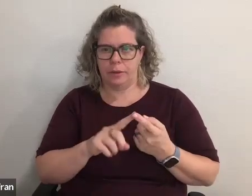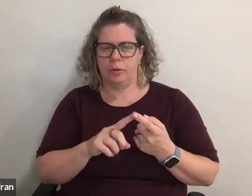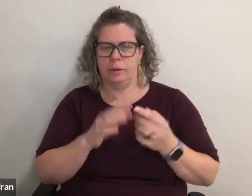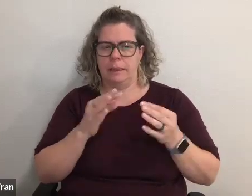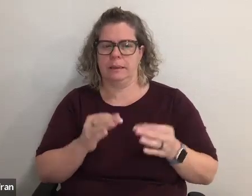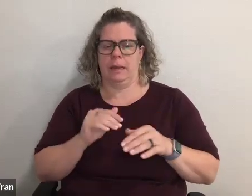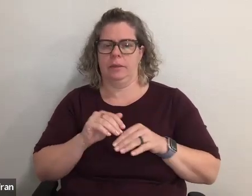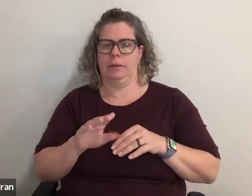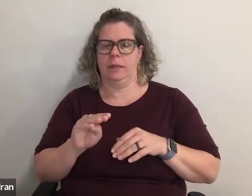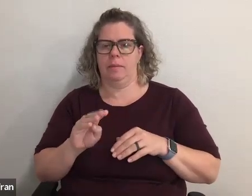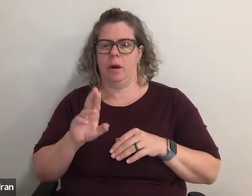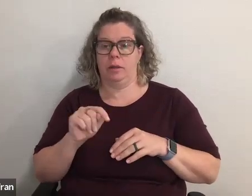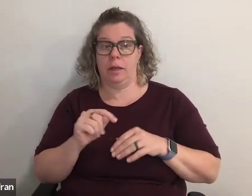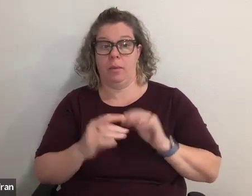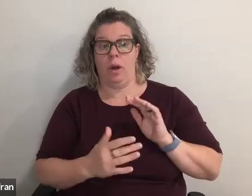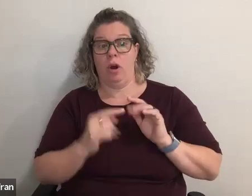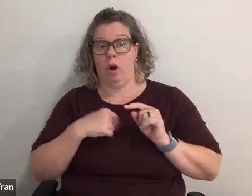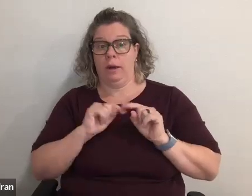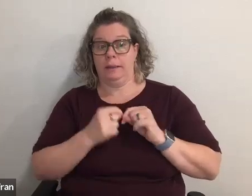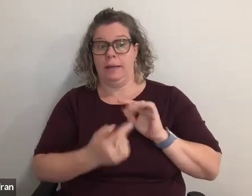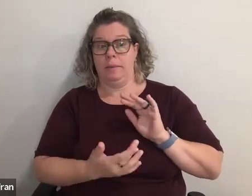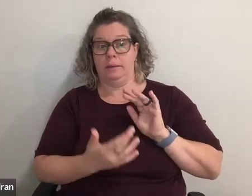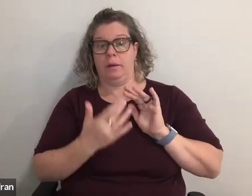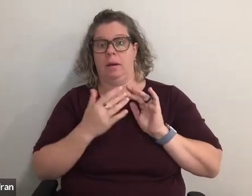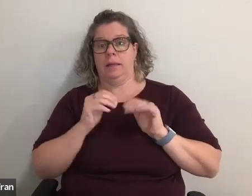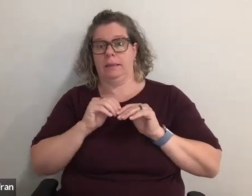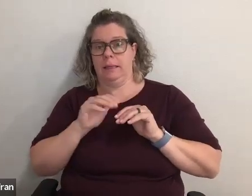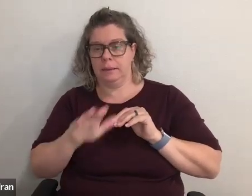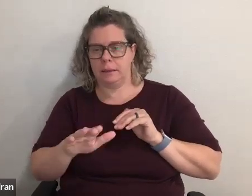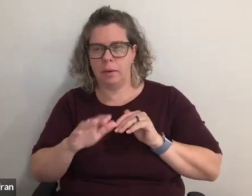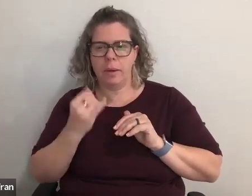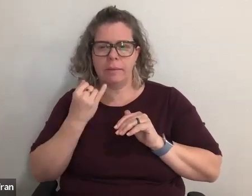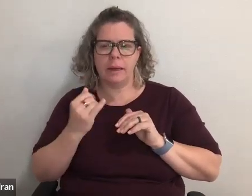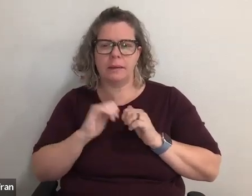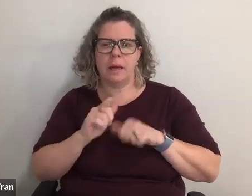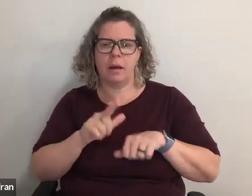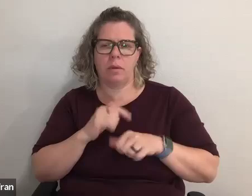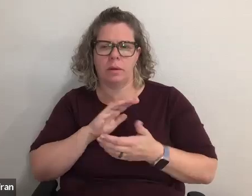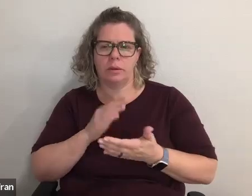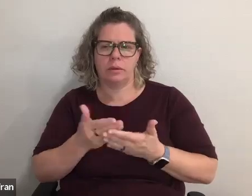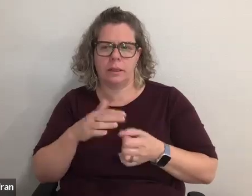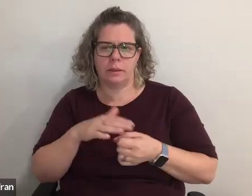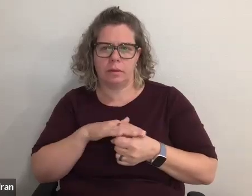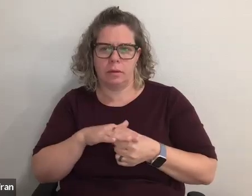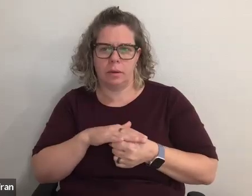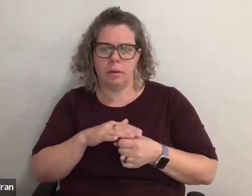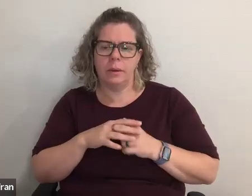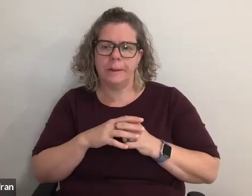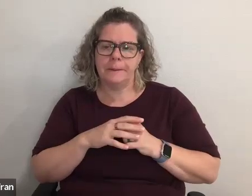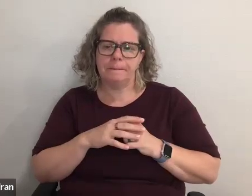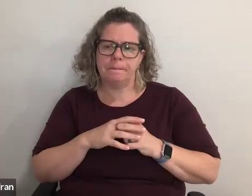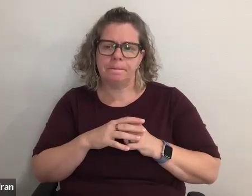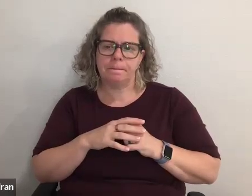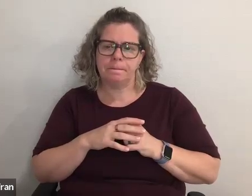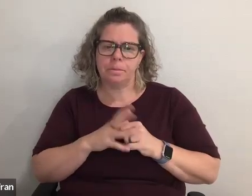dispatch us. But once our teams are dispatched, of course, then we have an idea of how long it's going to take us to get to the location.